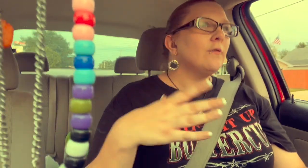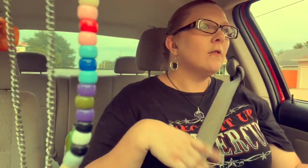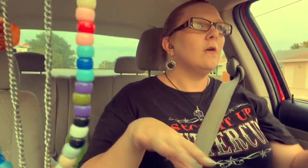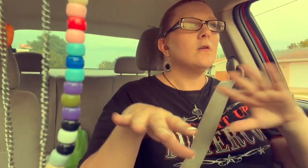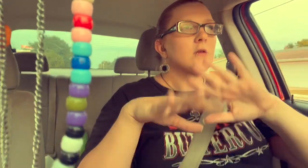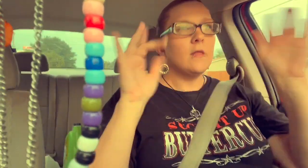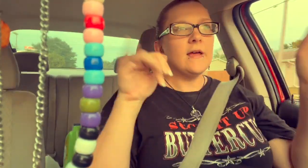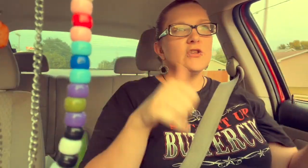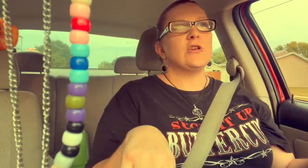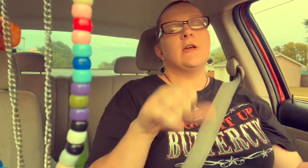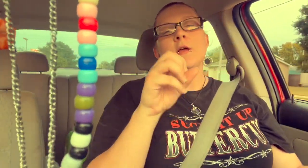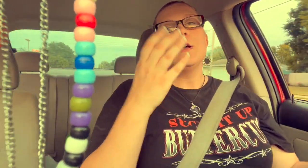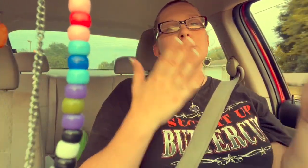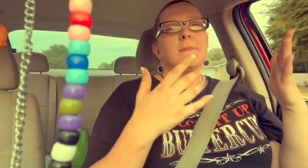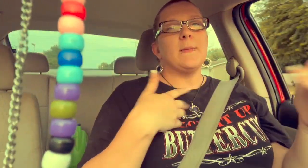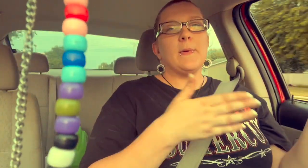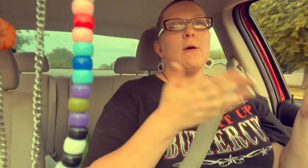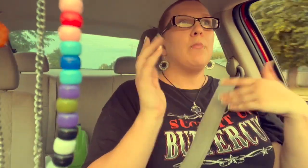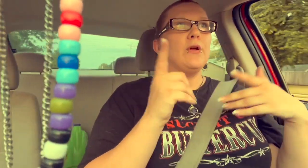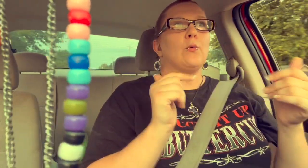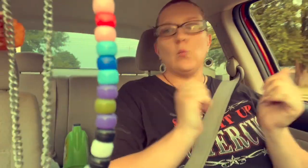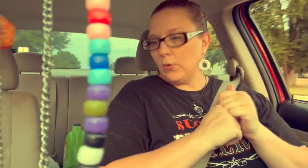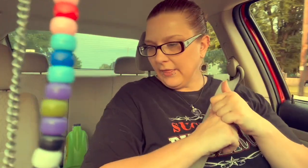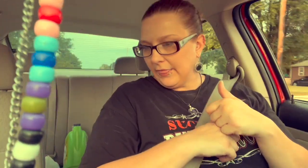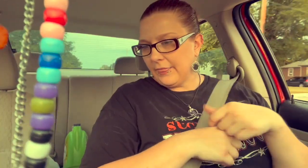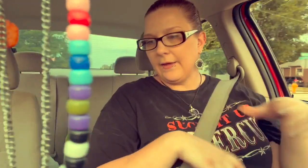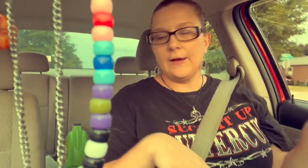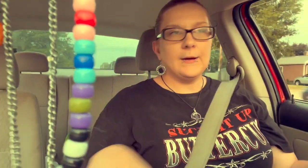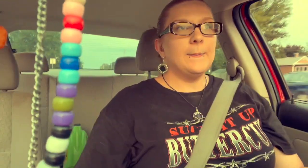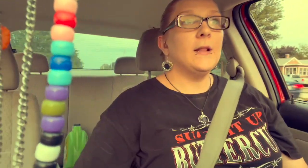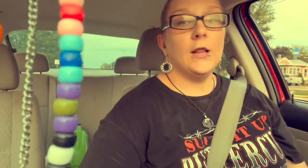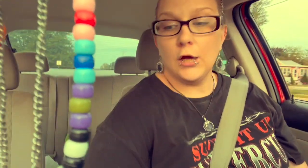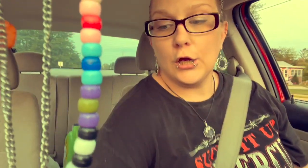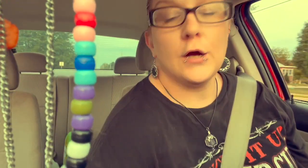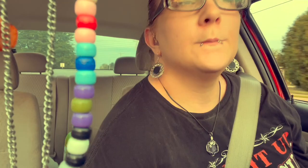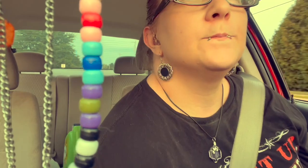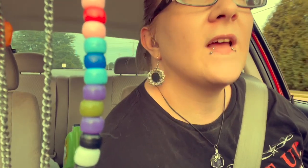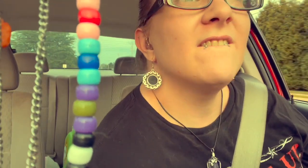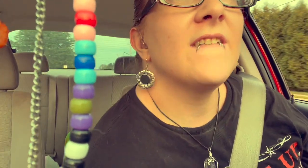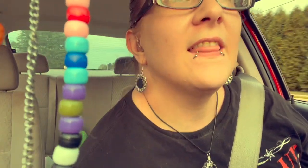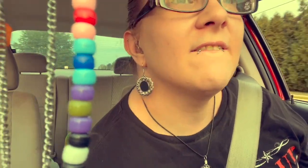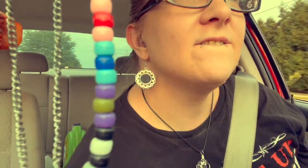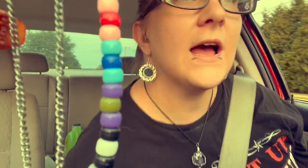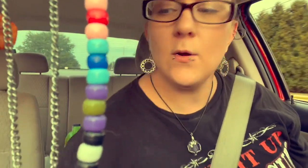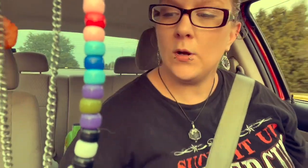funeral, all that shit. So maybe I'll bring it with. But look, I finally found it.